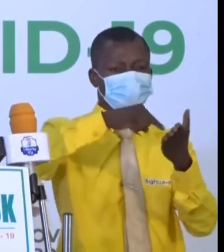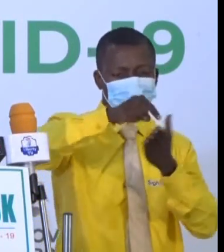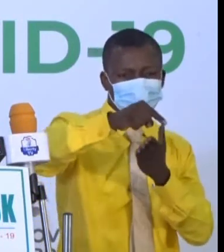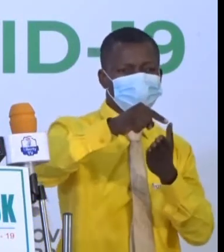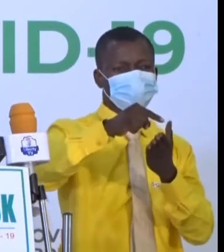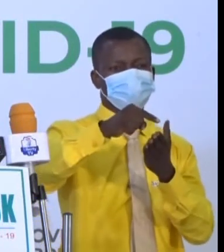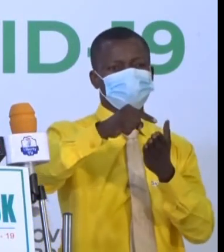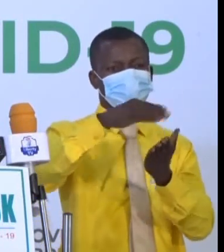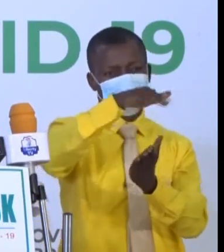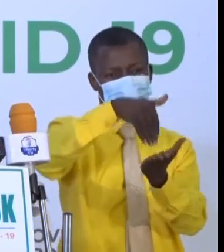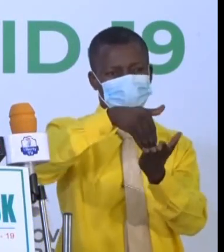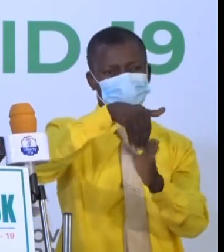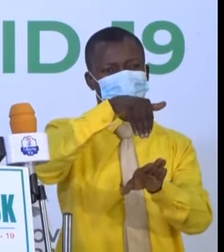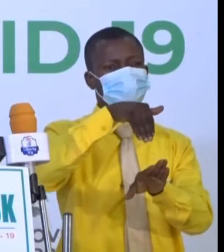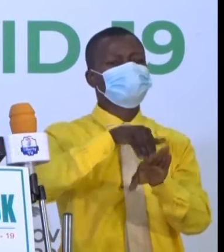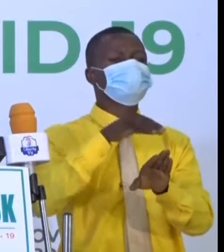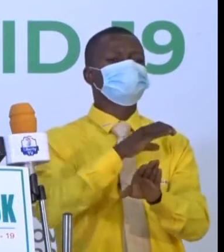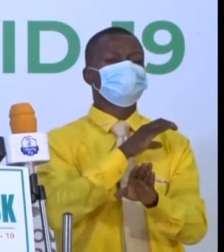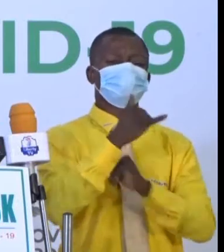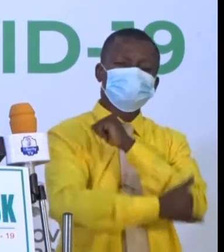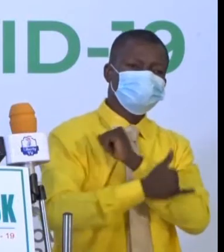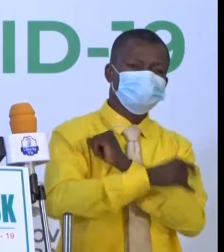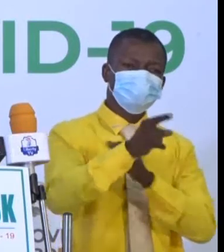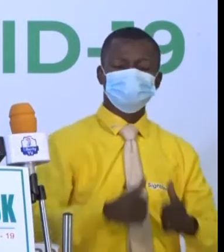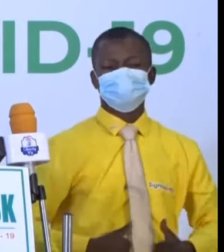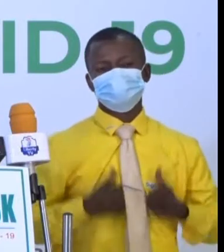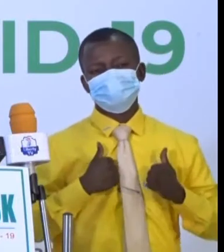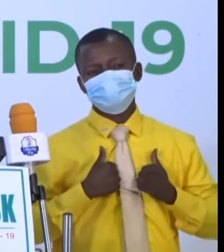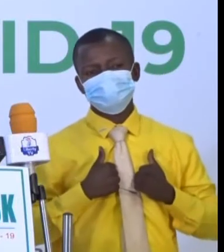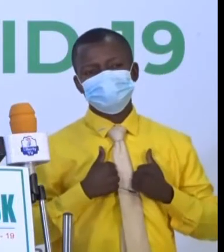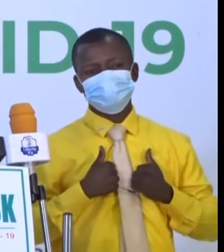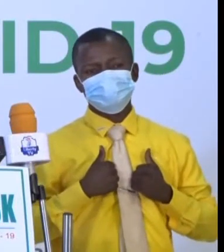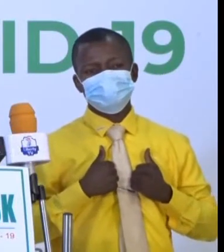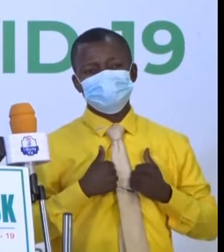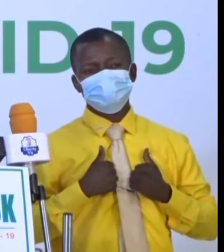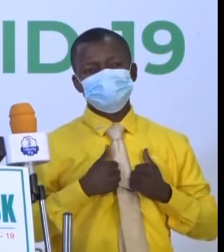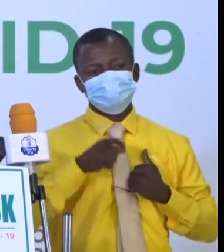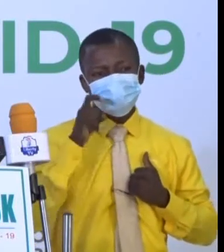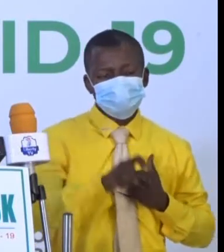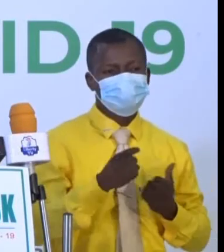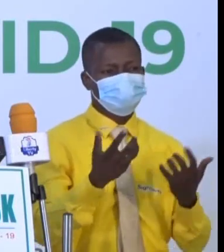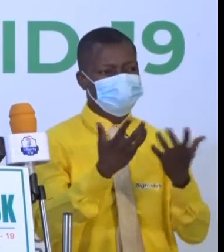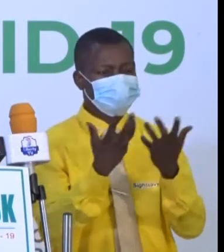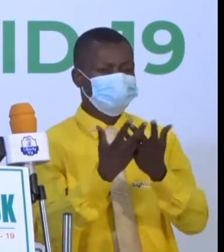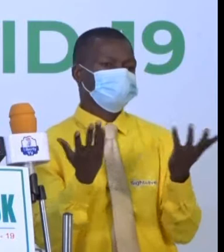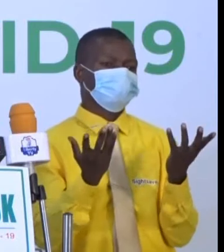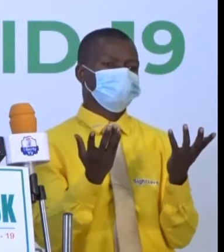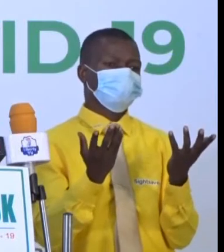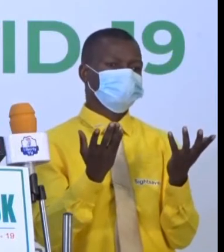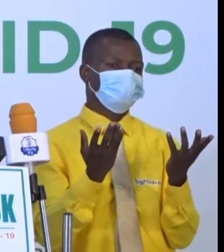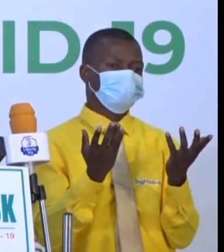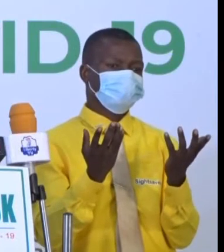in, and we already have a list of accredited labs from countries that we initially had issues with their